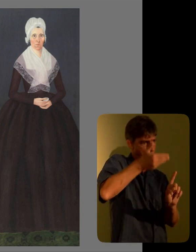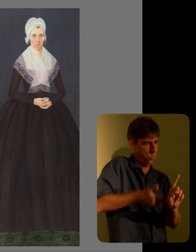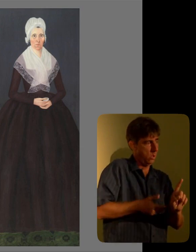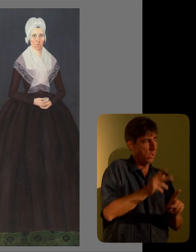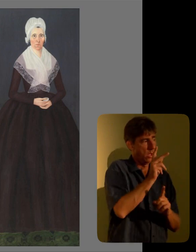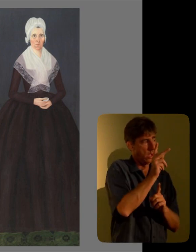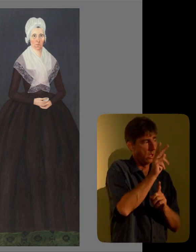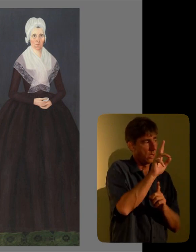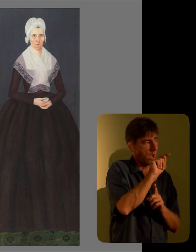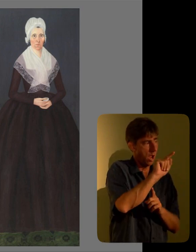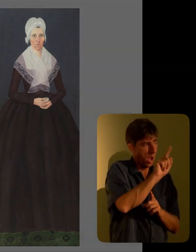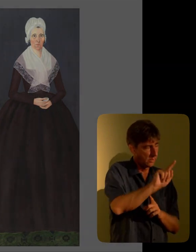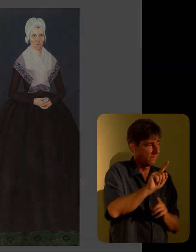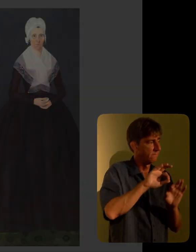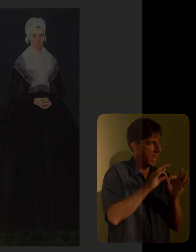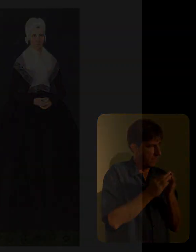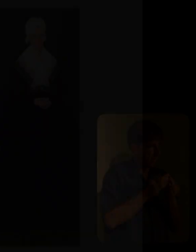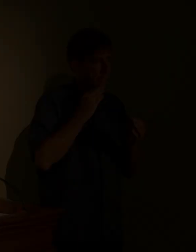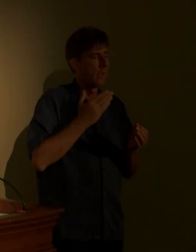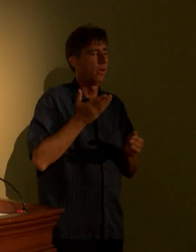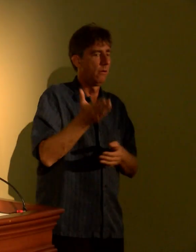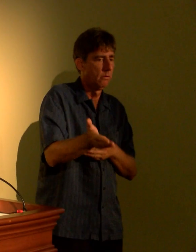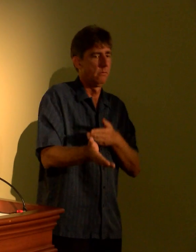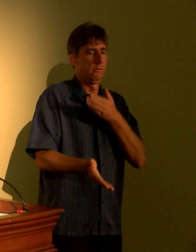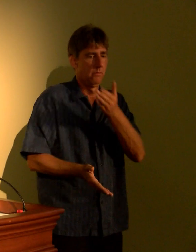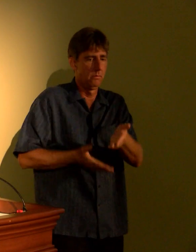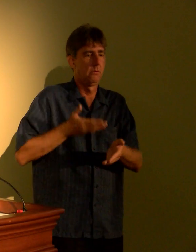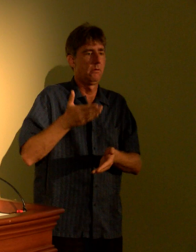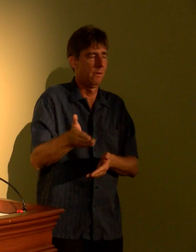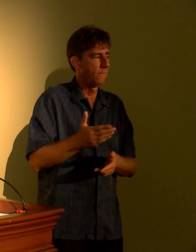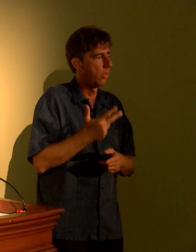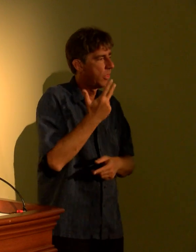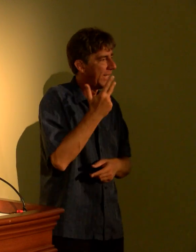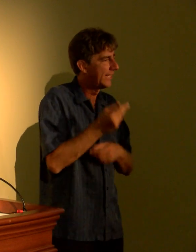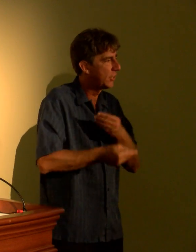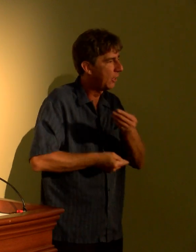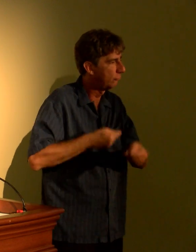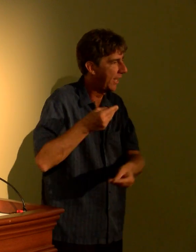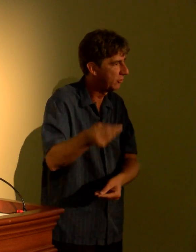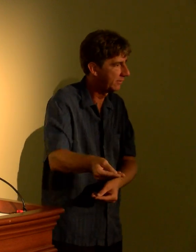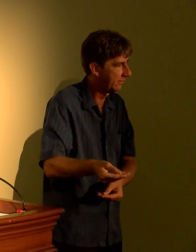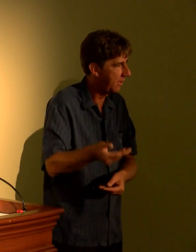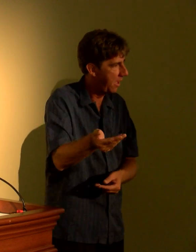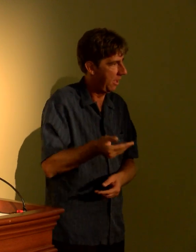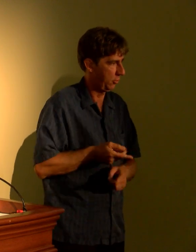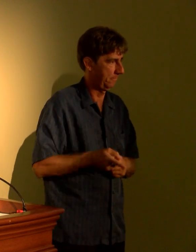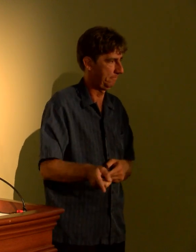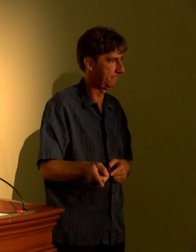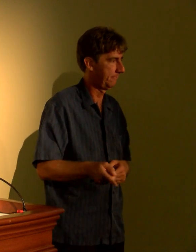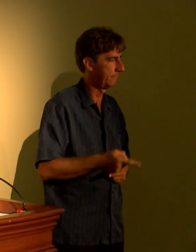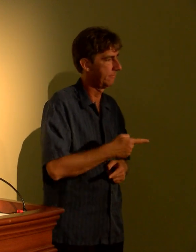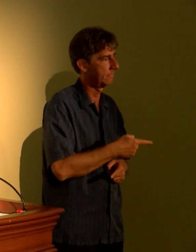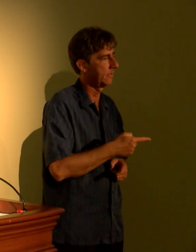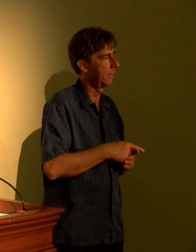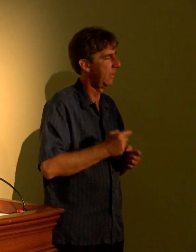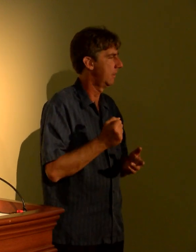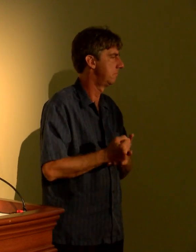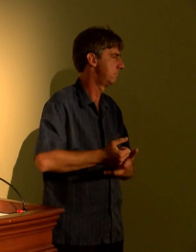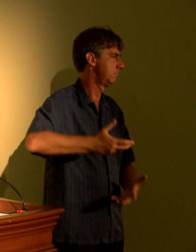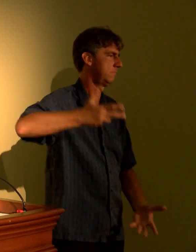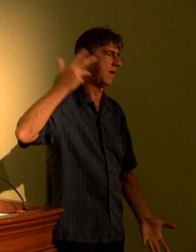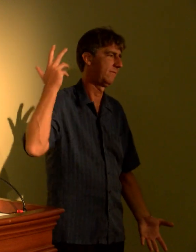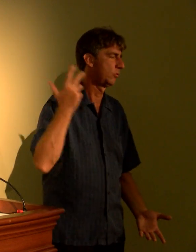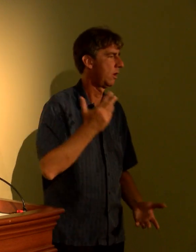up patronizing Brewster over the course of three generations. The Cutts family had amassed a fortune in